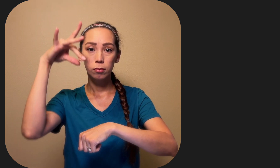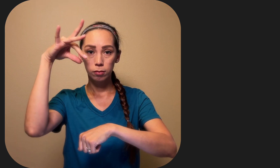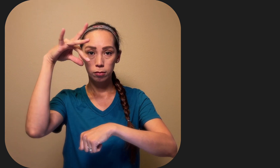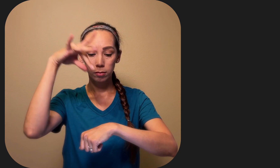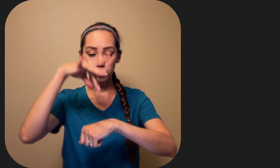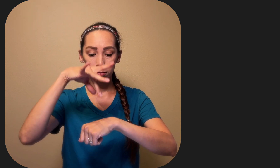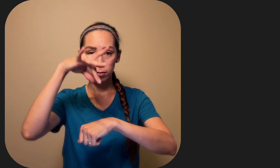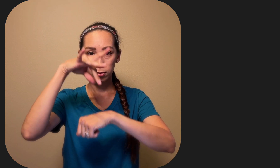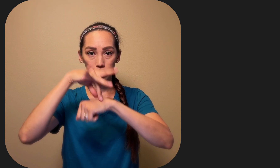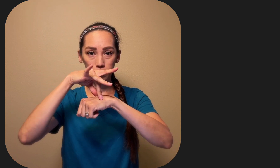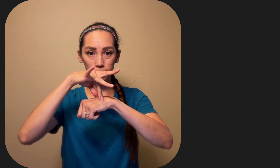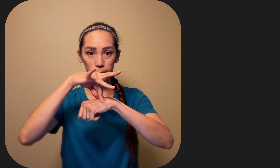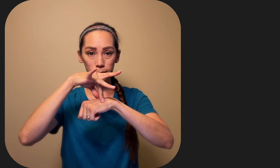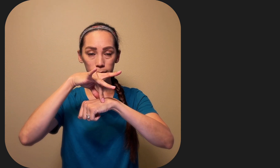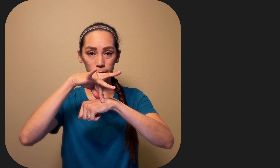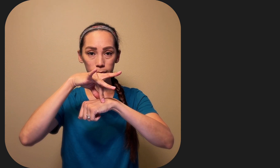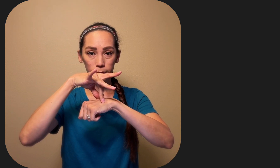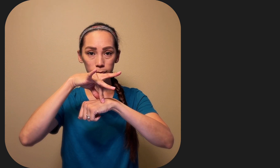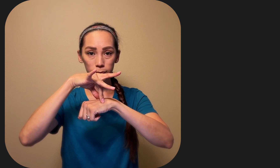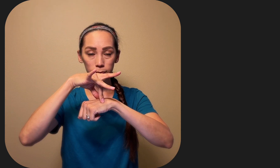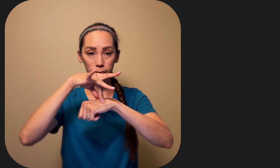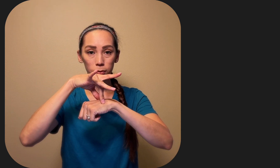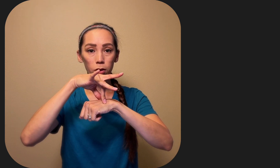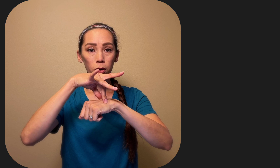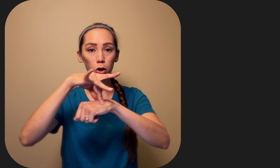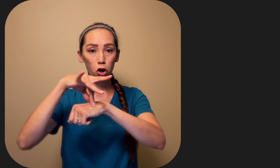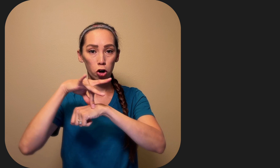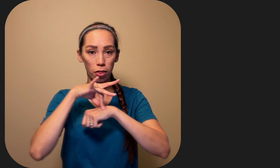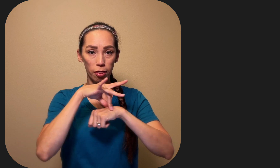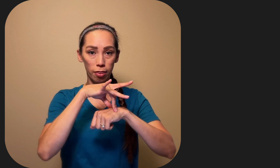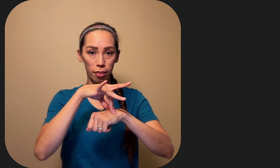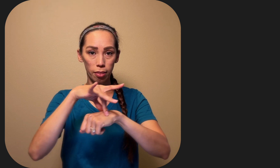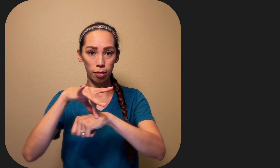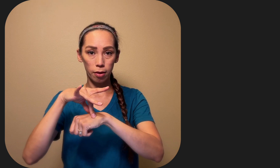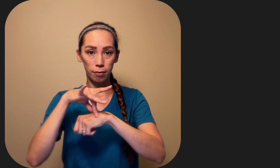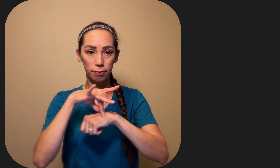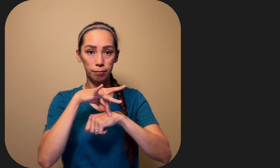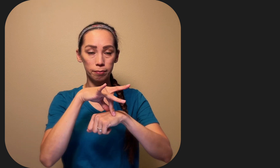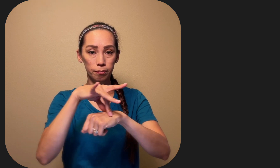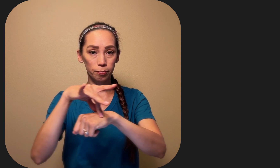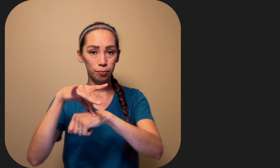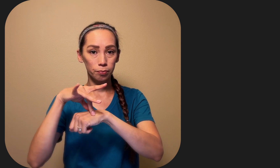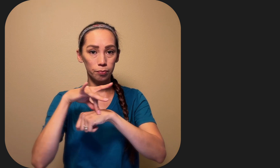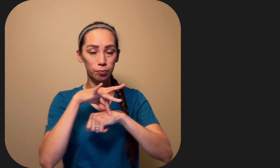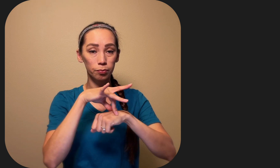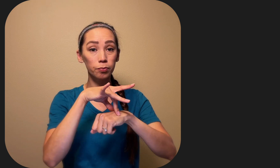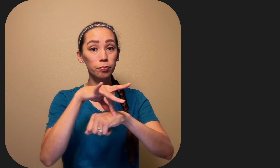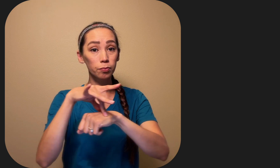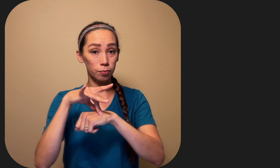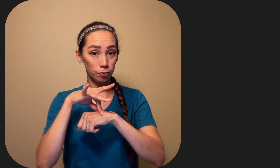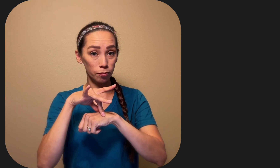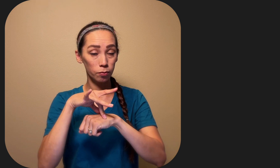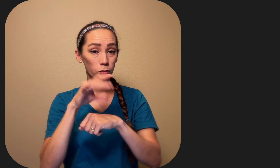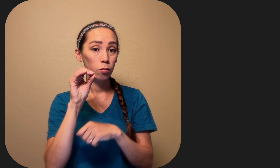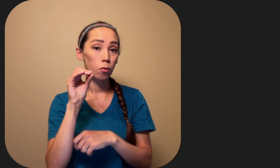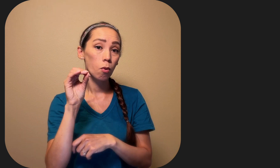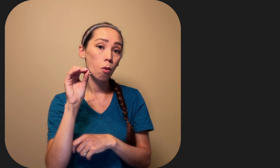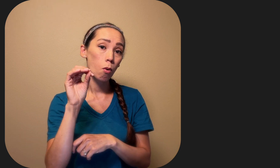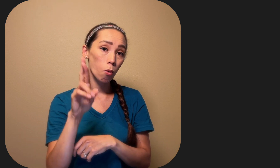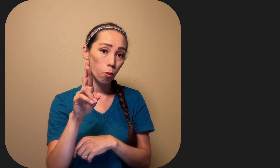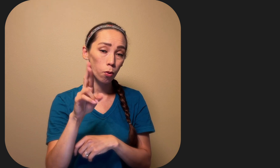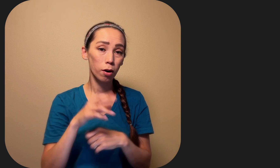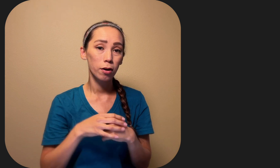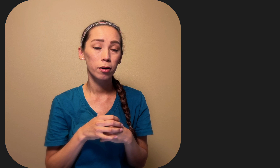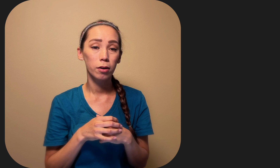and your thumb straight out, and land that on top of your fist. So you can go earth in a